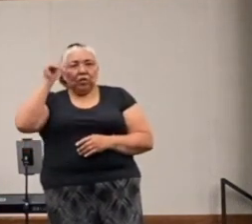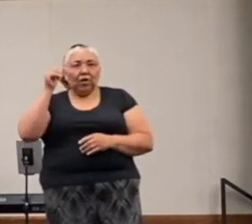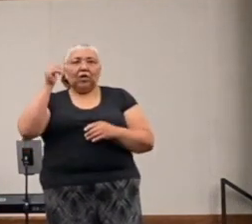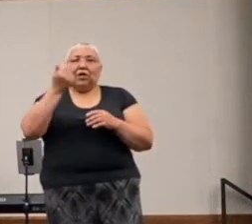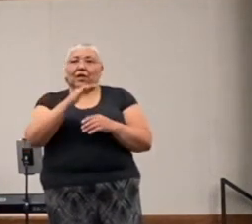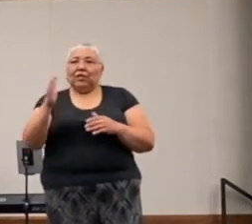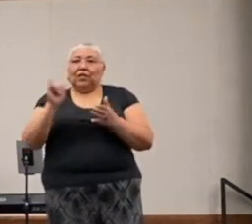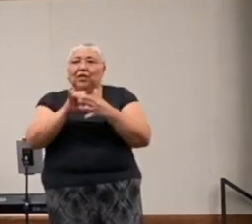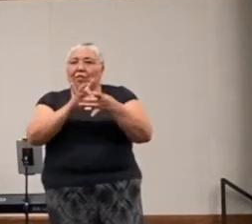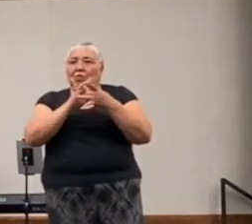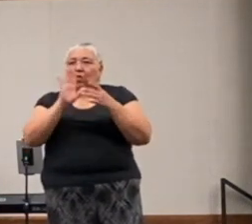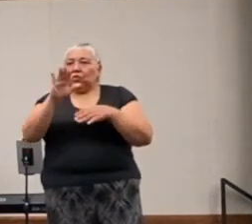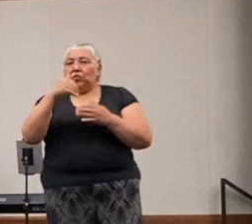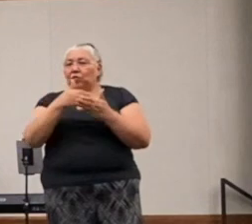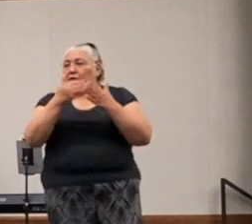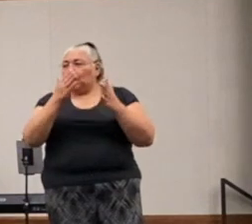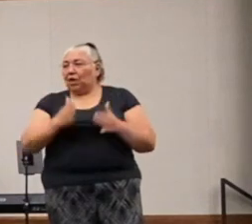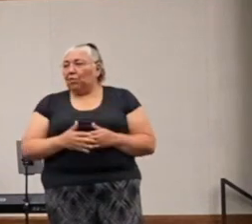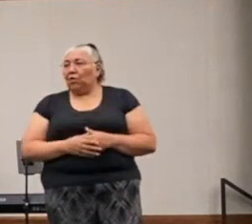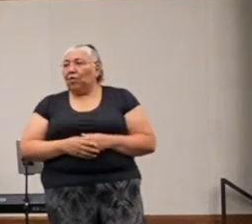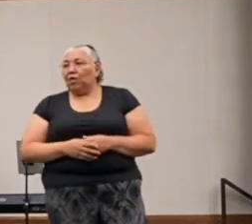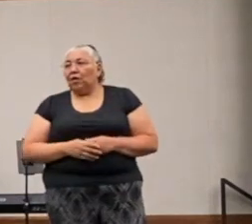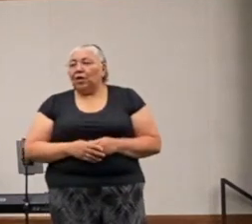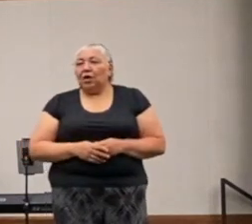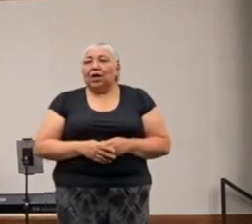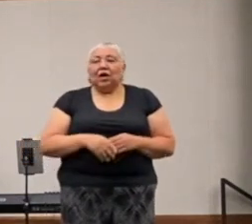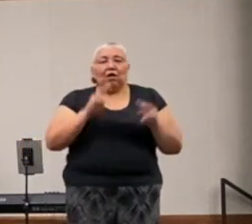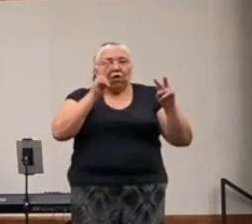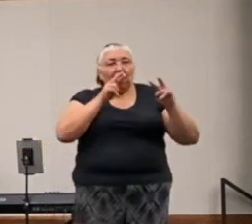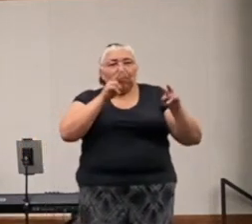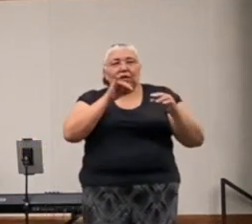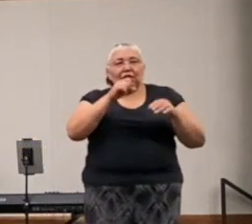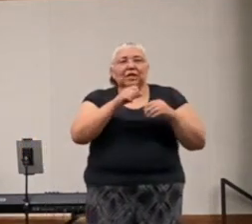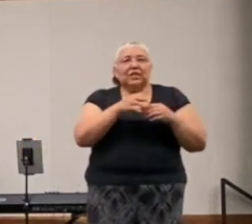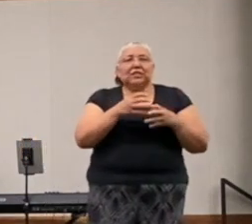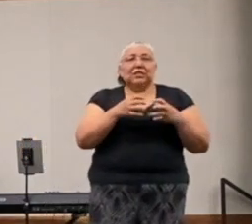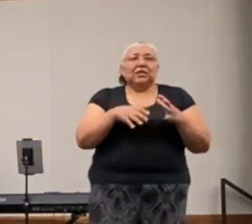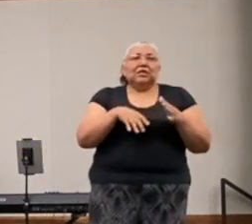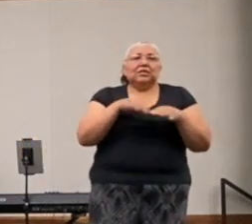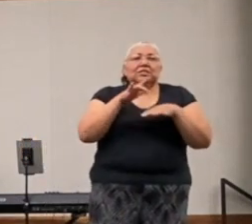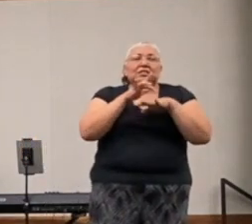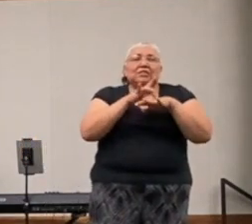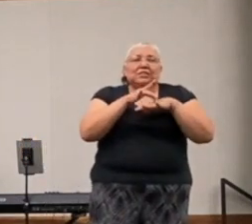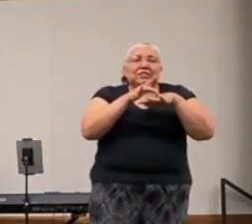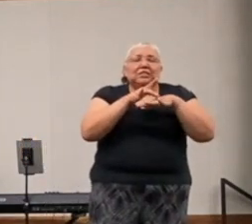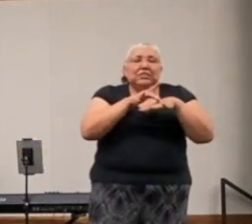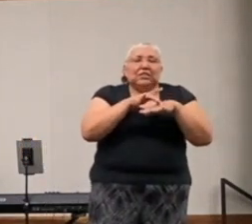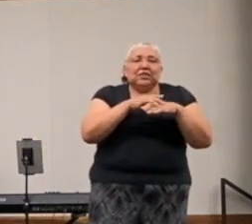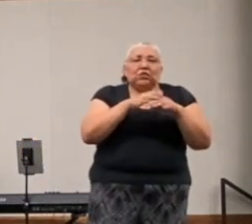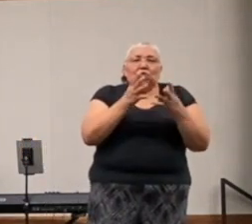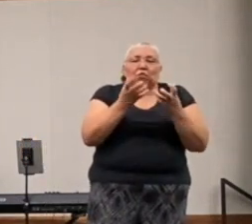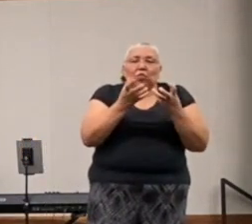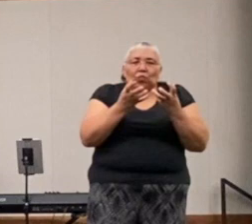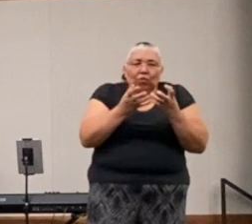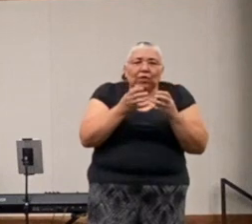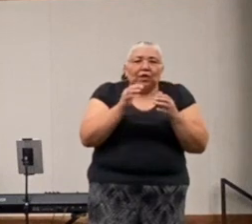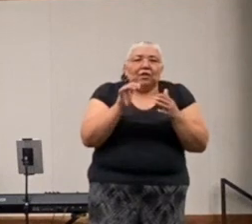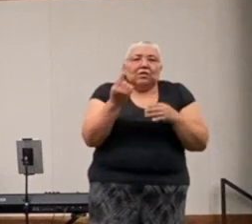your neighbor. Coveting is a passionate longing to possess something that is not